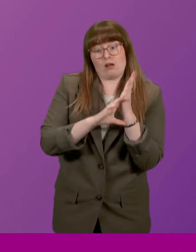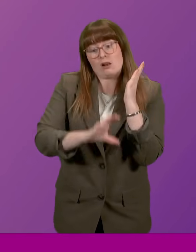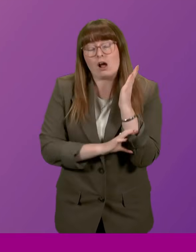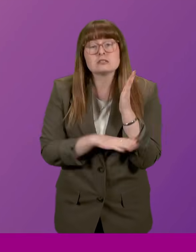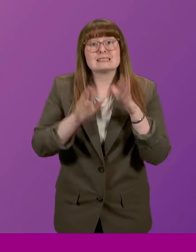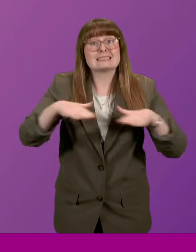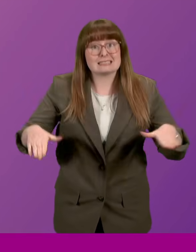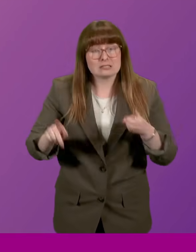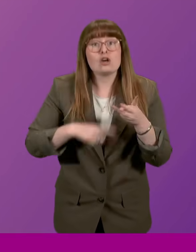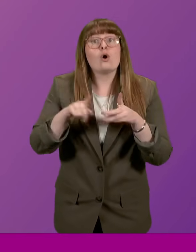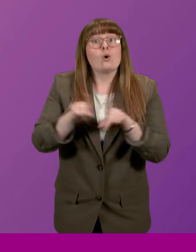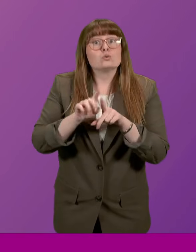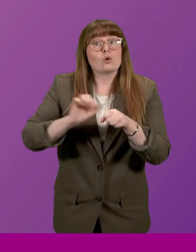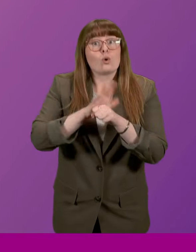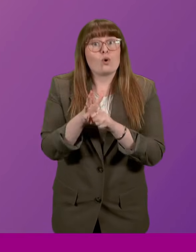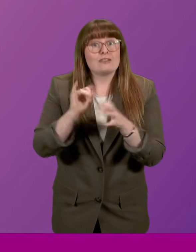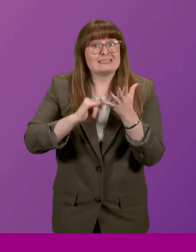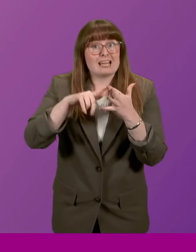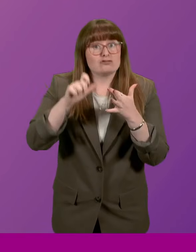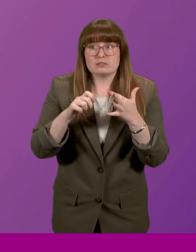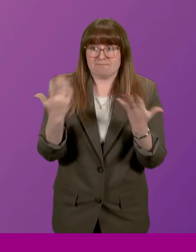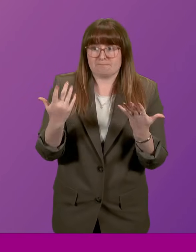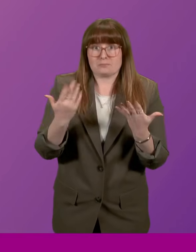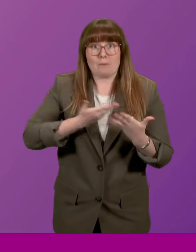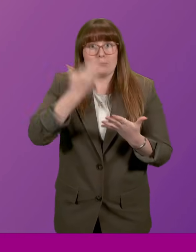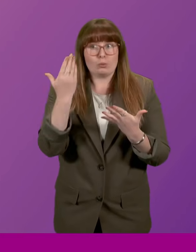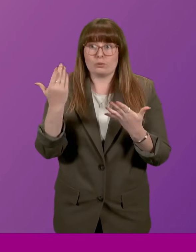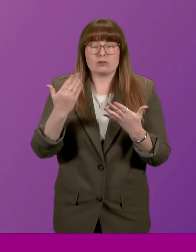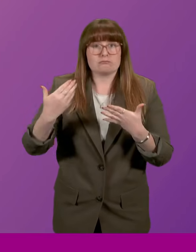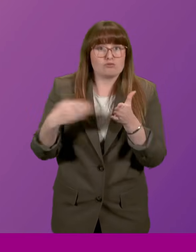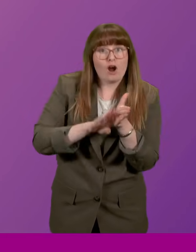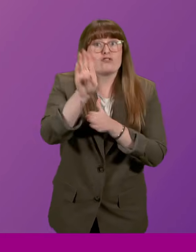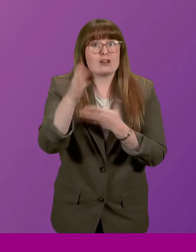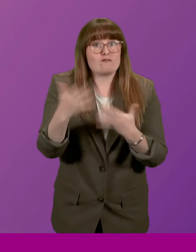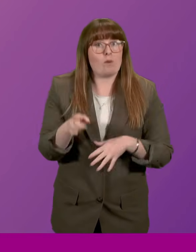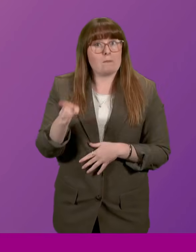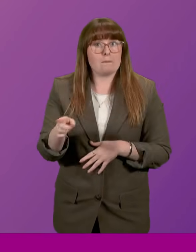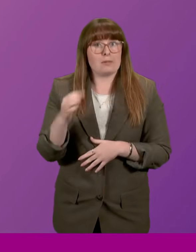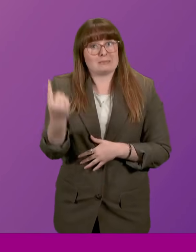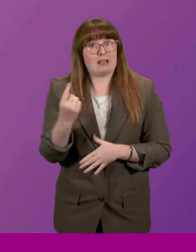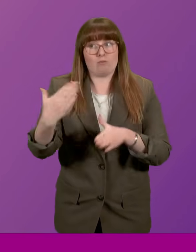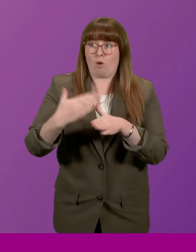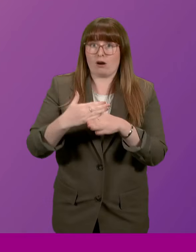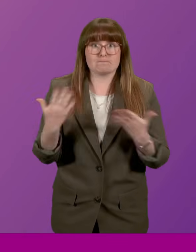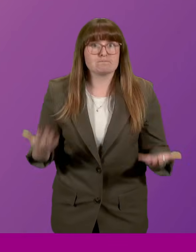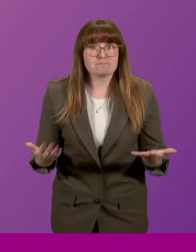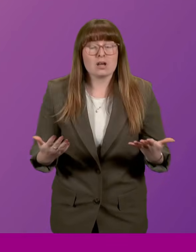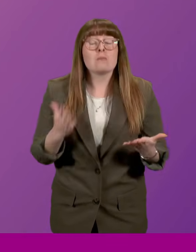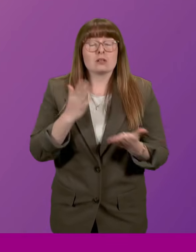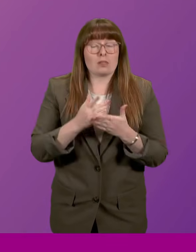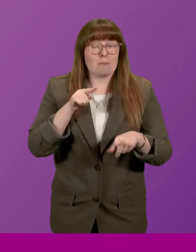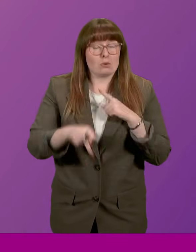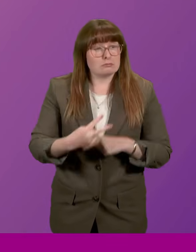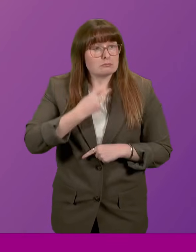COVID Recovery Secretary that failed to deliver any recovery. But the most devastating decision made by